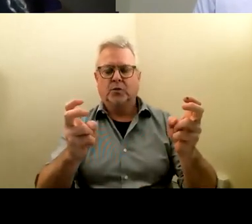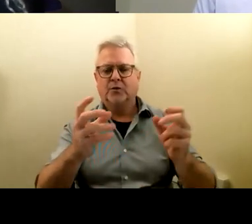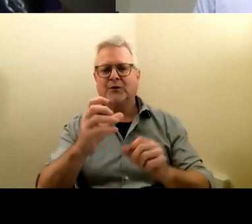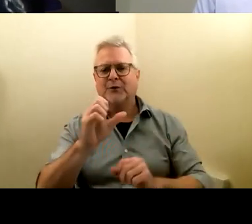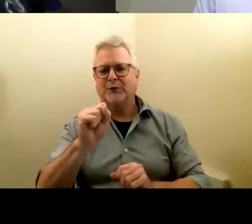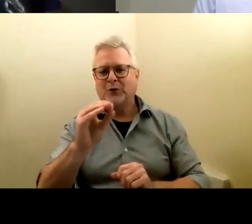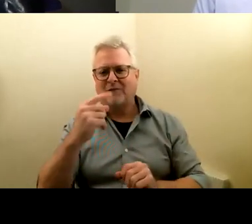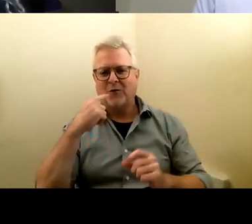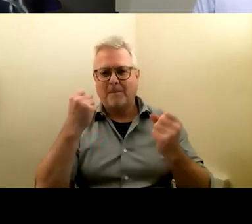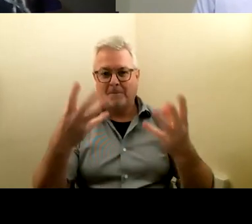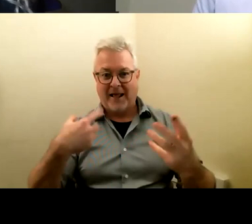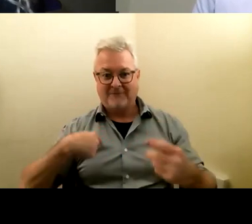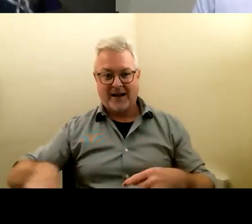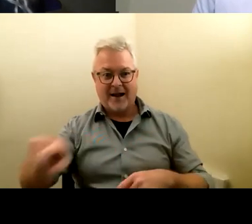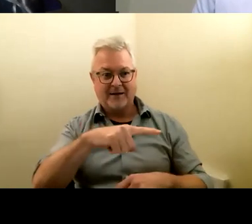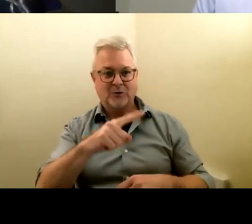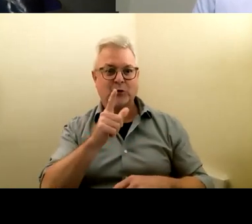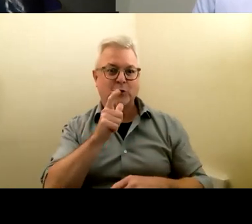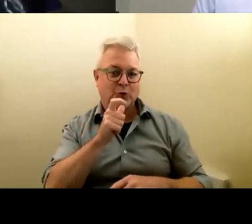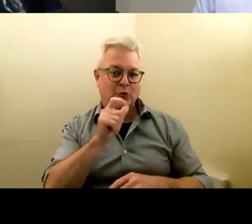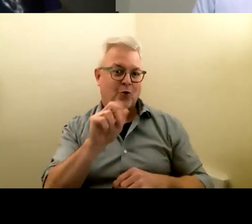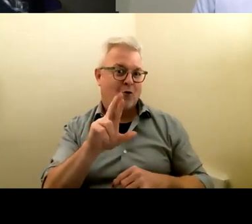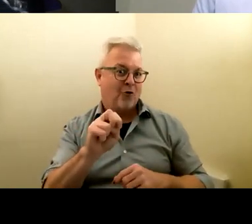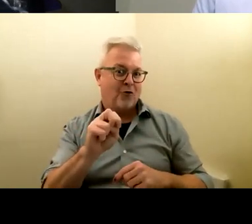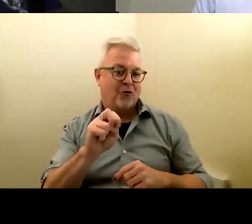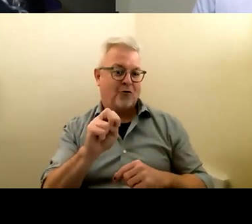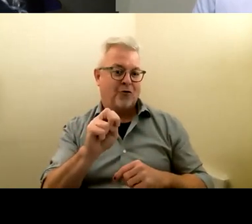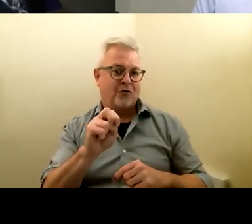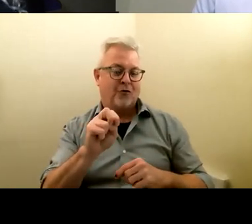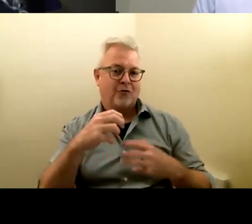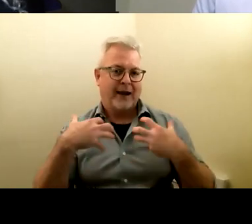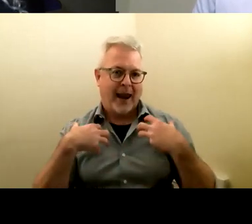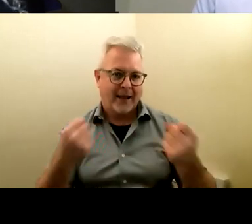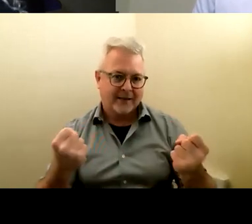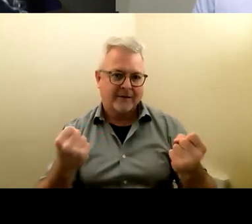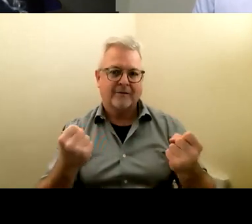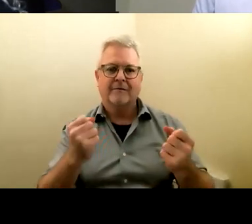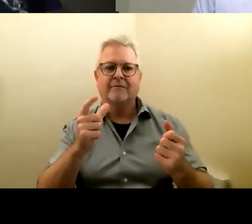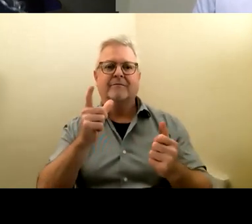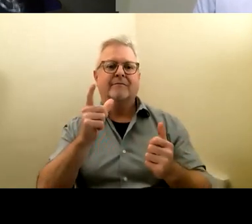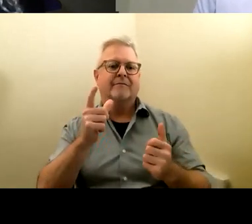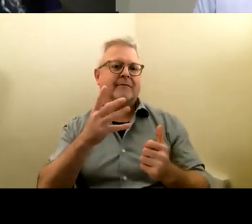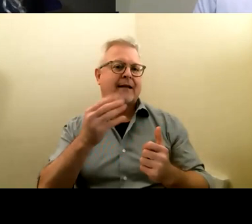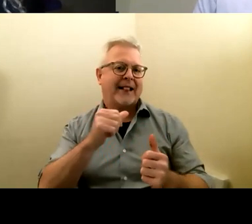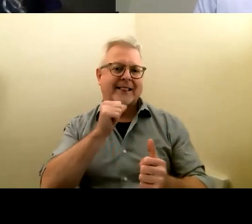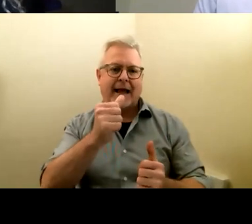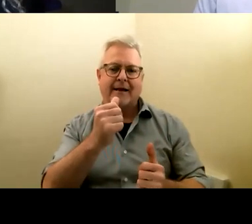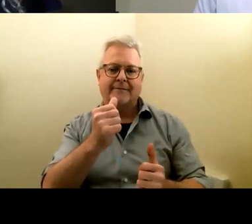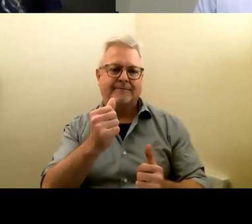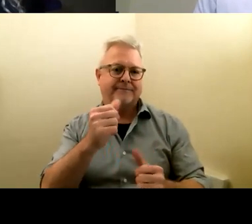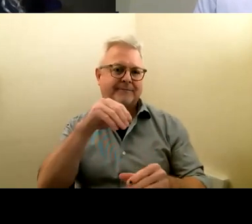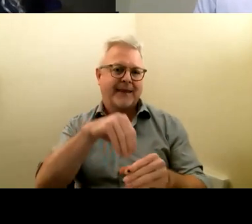That's a main issue and has been under the Trump administration. Many of us who are healthy